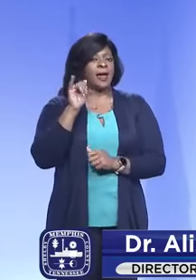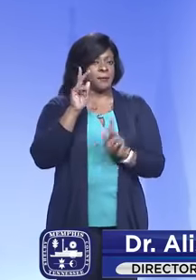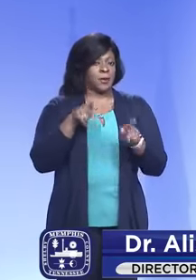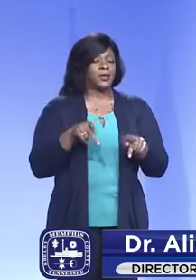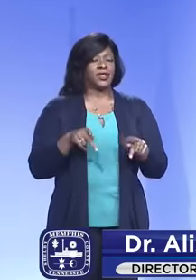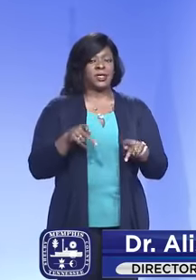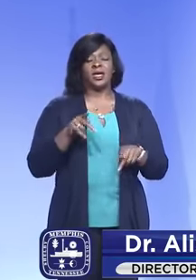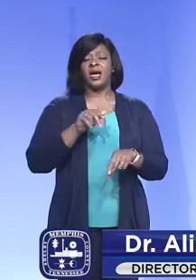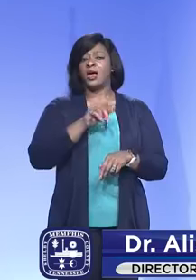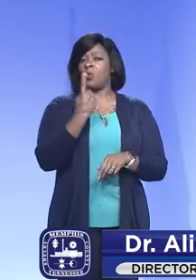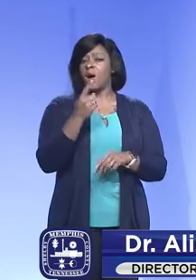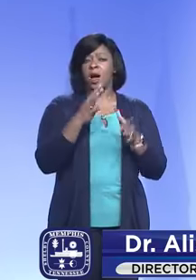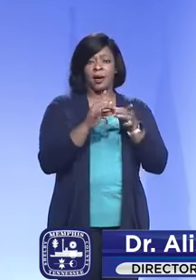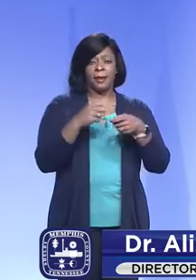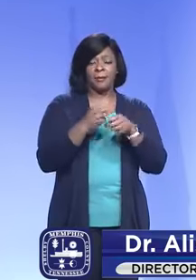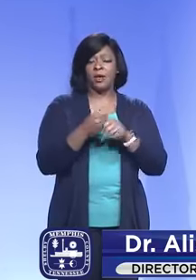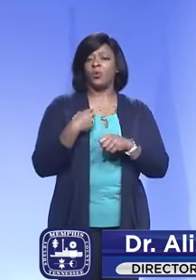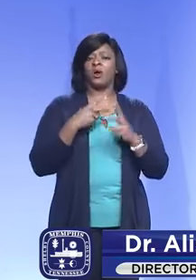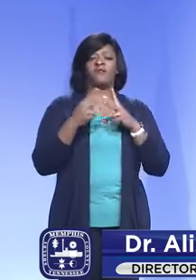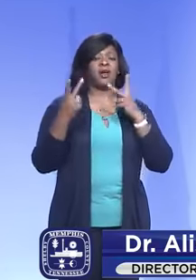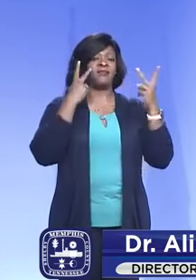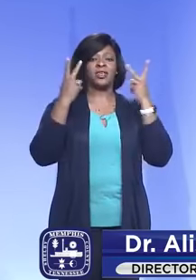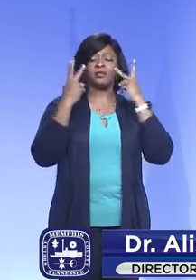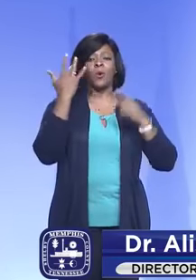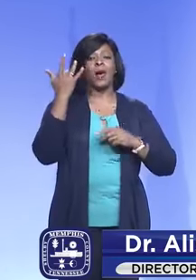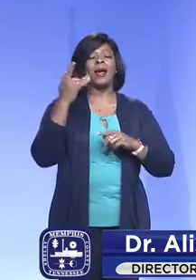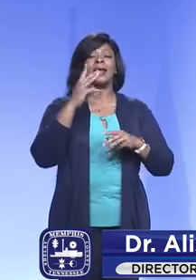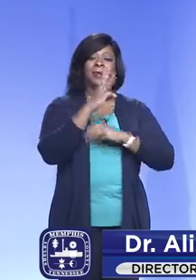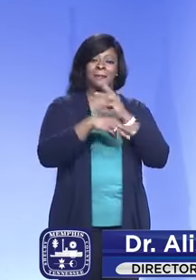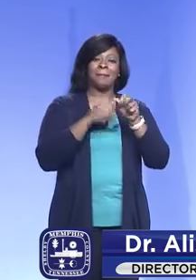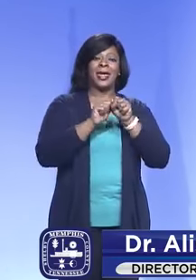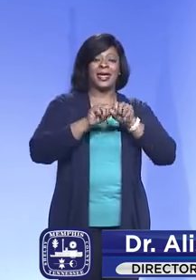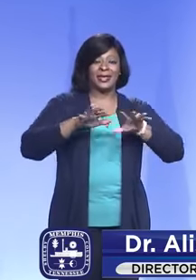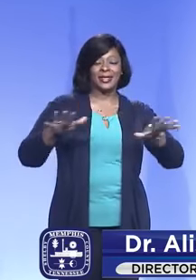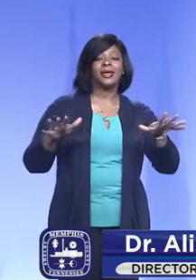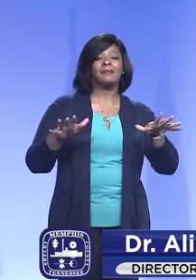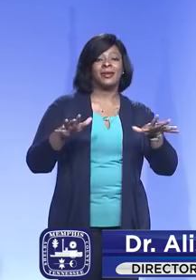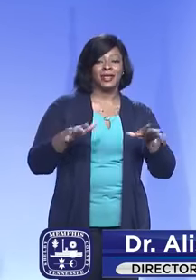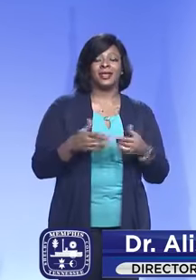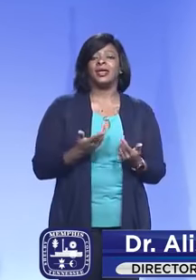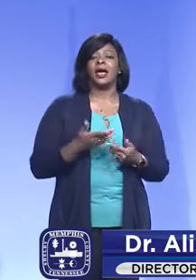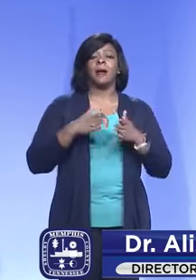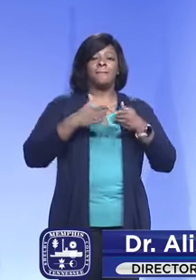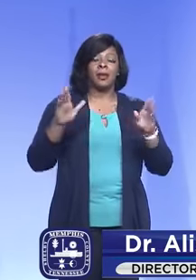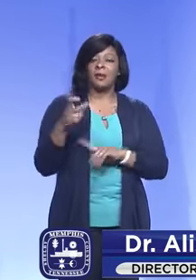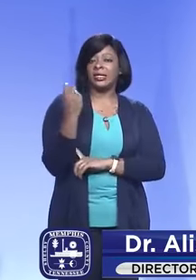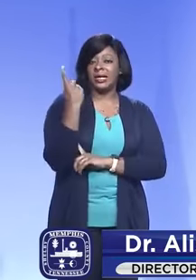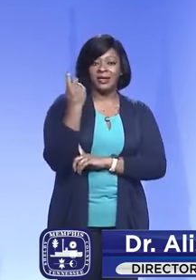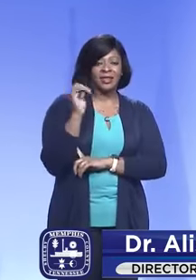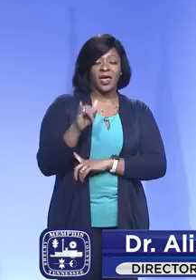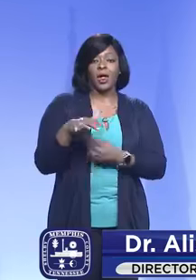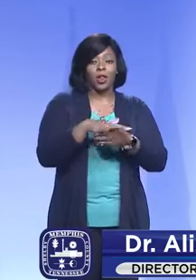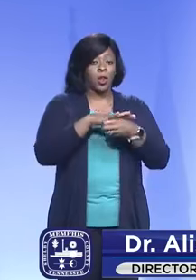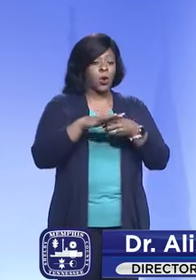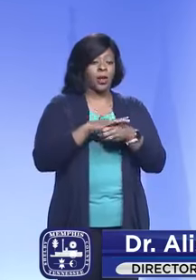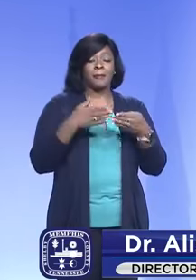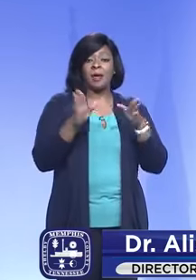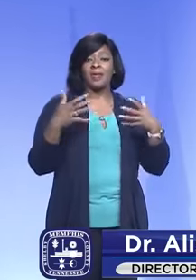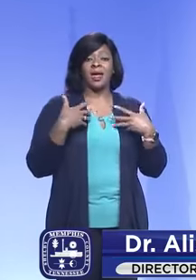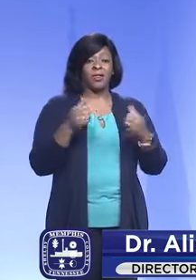that I'll make is that we're very visible because of the pandemic. But the public needs to understand that local public